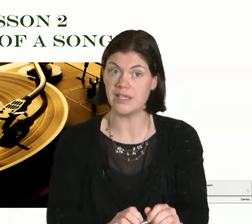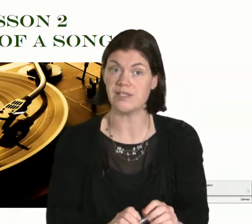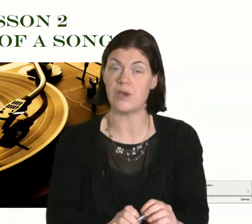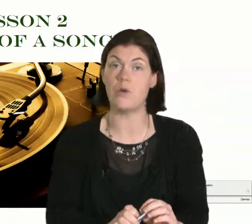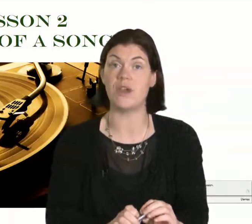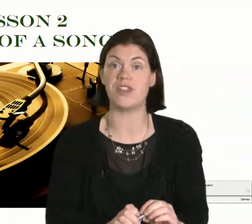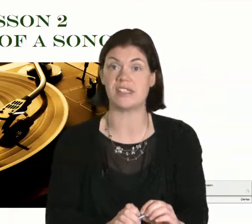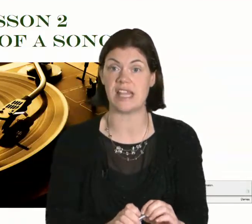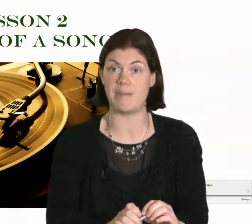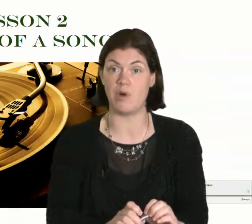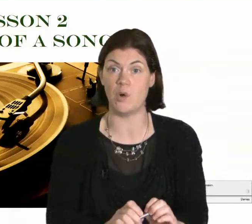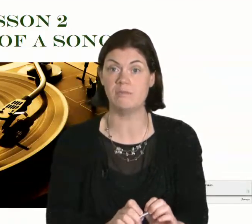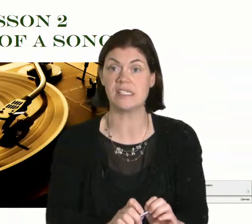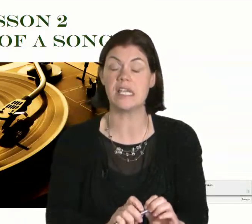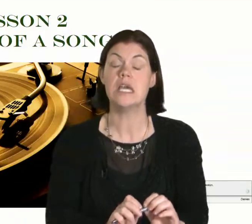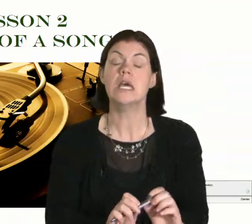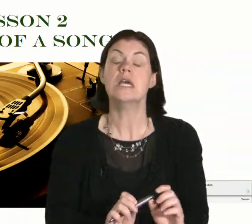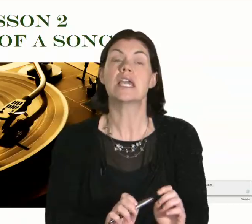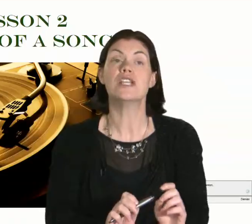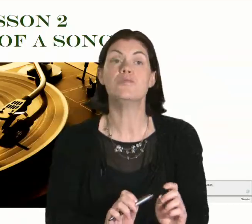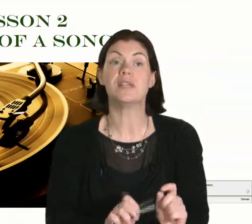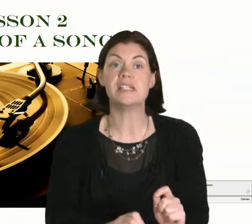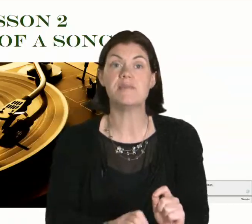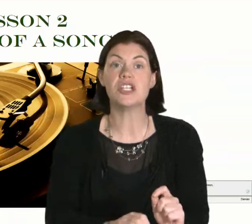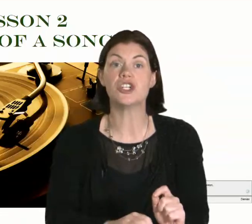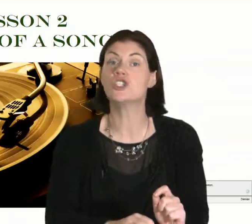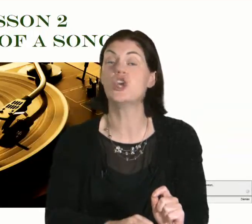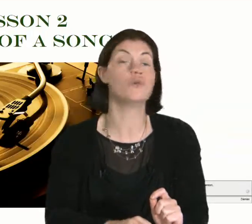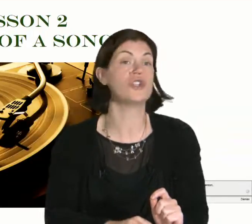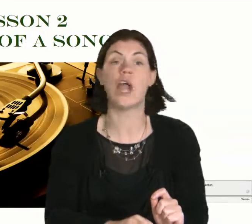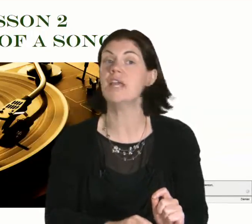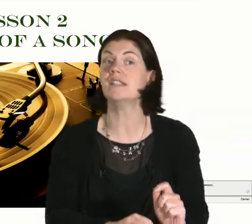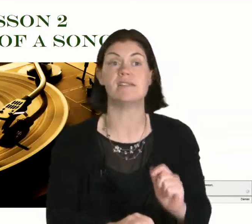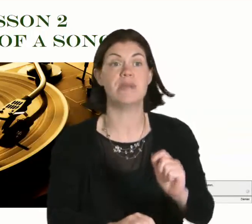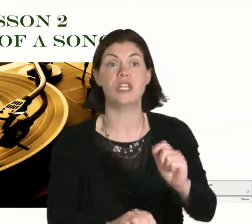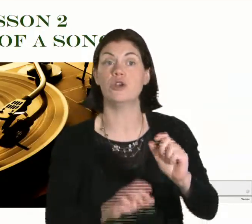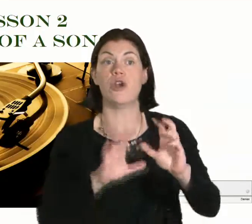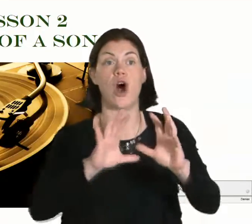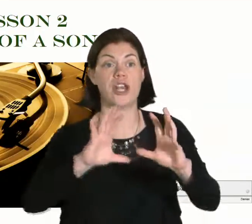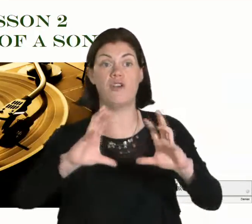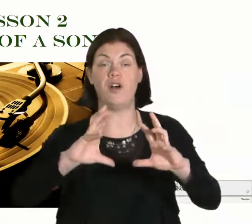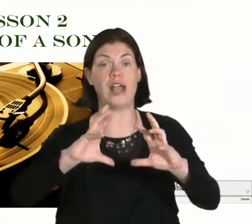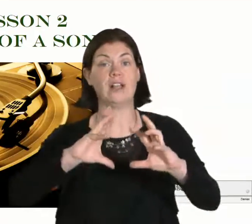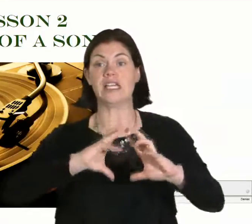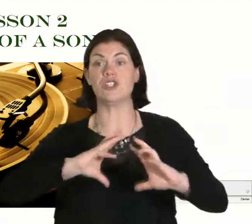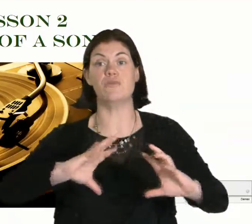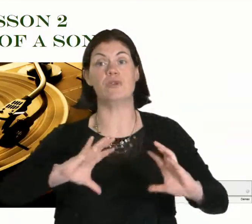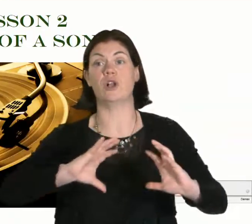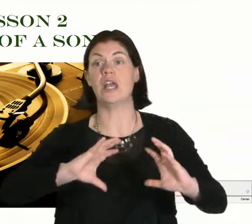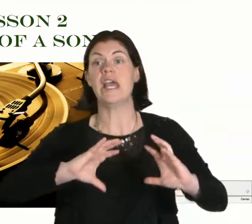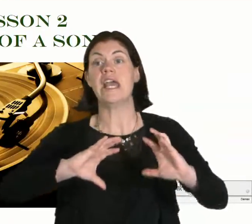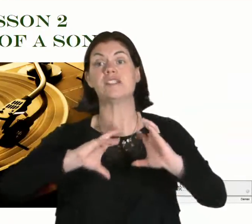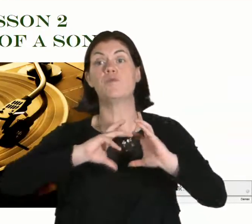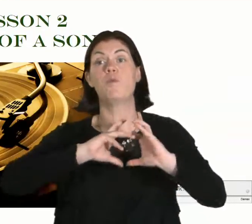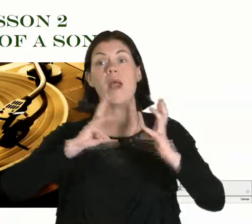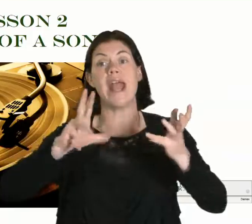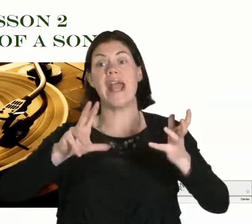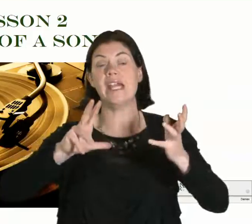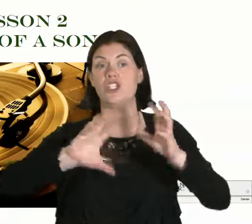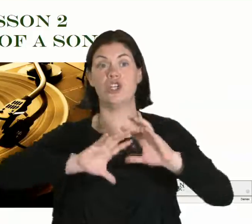you guys, with the slam poems, can you please make sure, don't try to submit your audio file into Moodle.